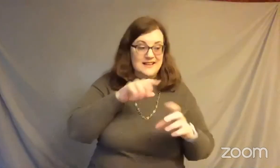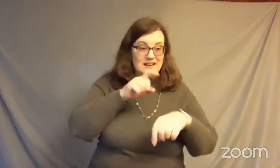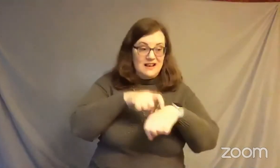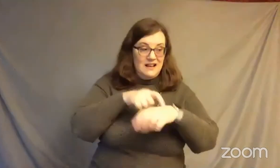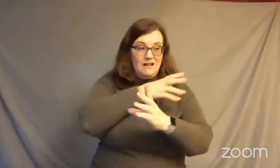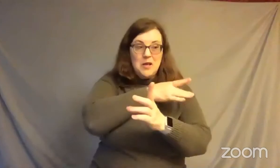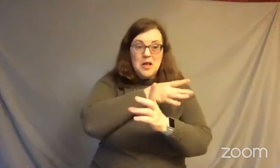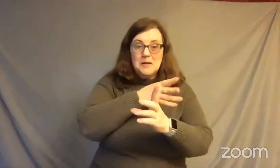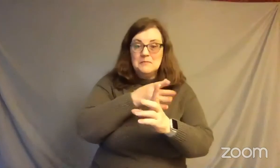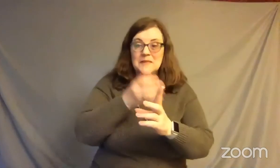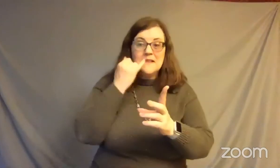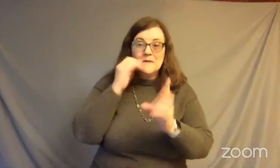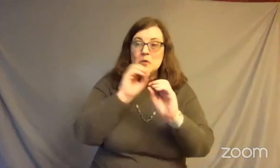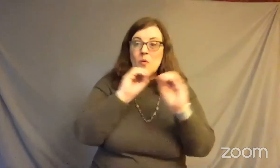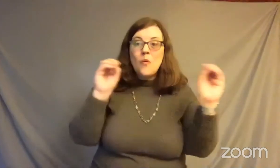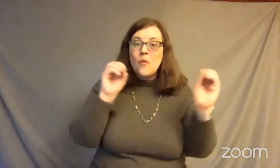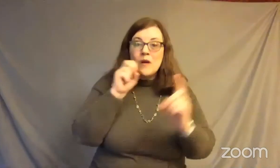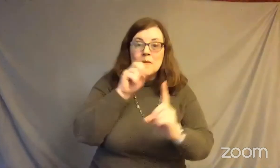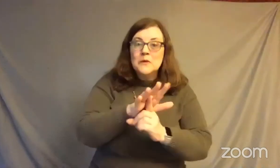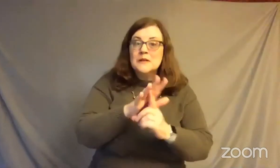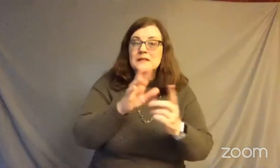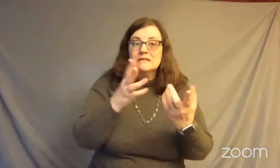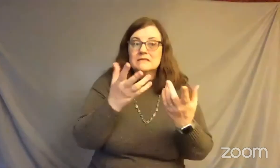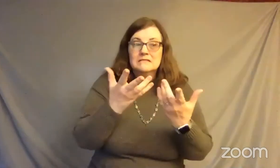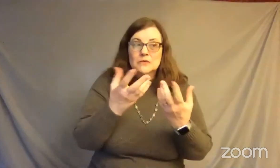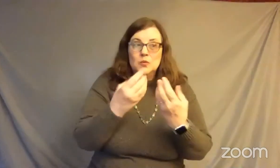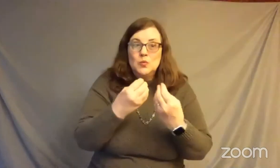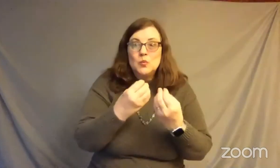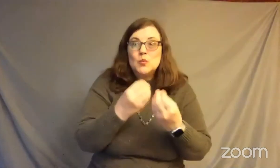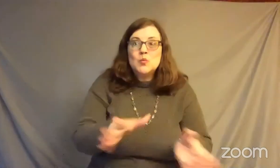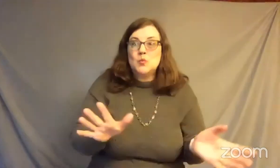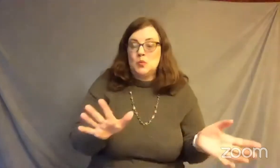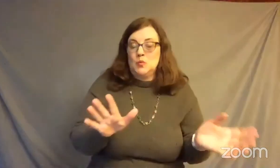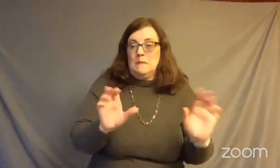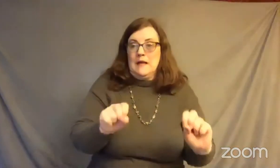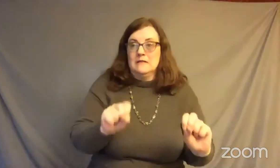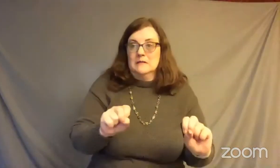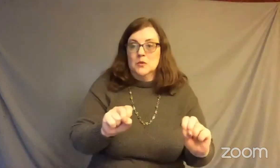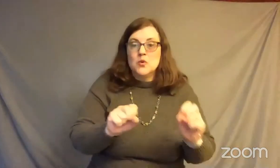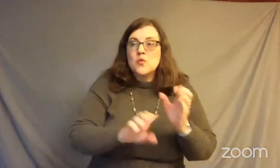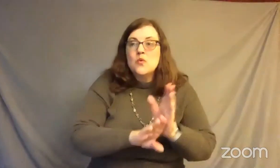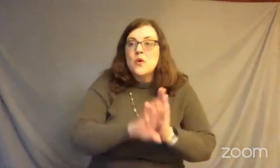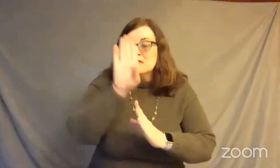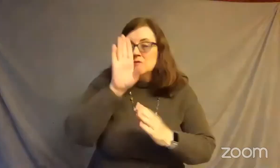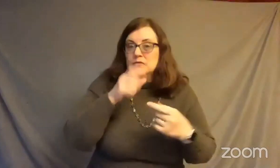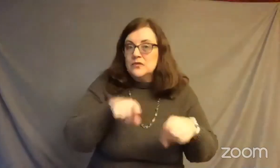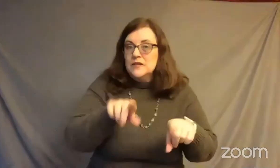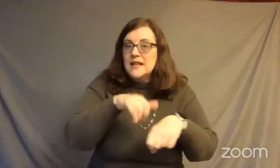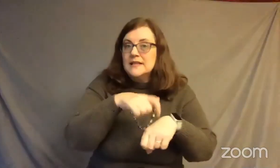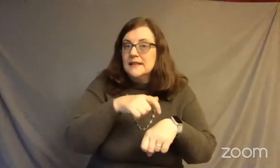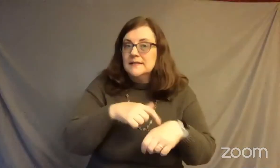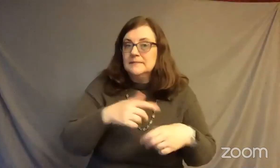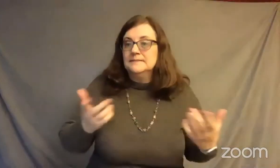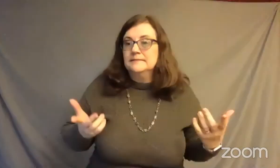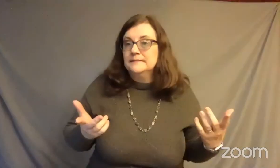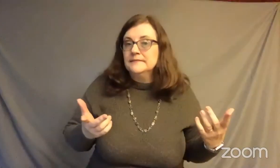take time before that child who is to receive a cochlear implant actually receives it. And all of that time is lost